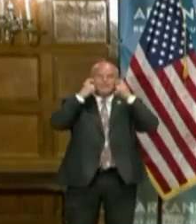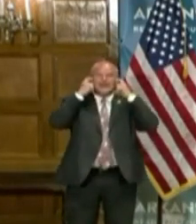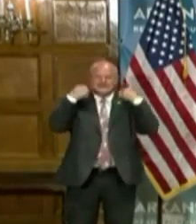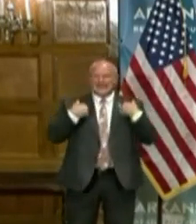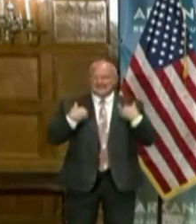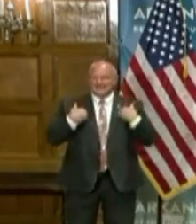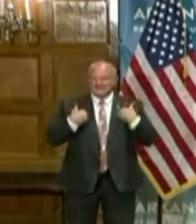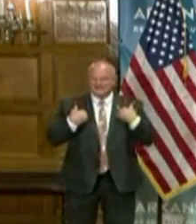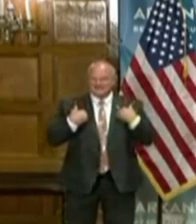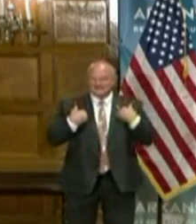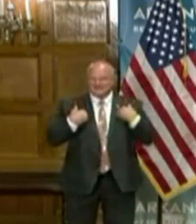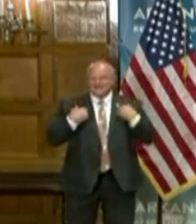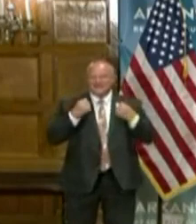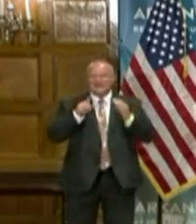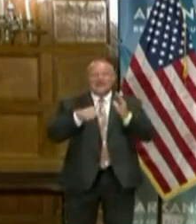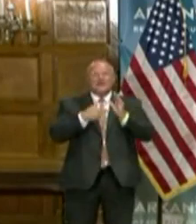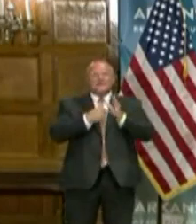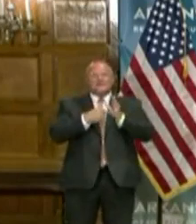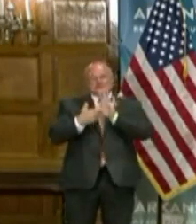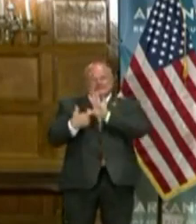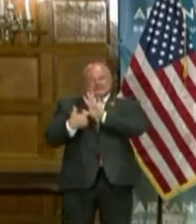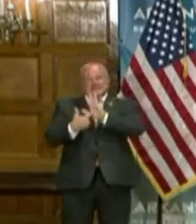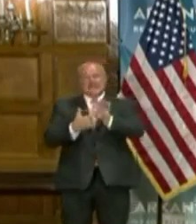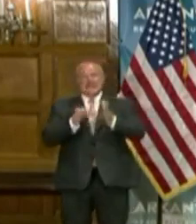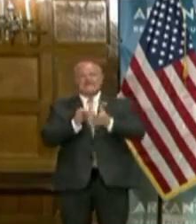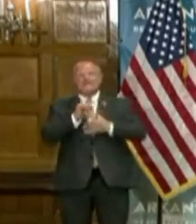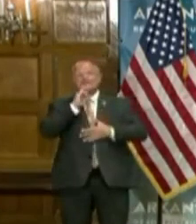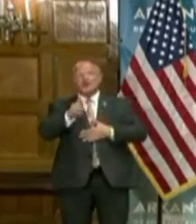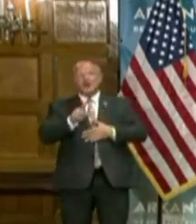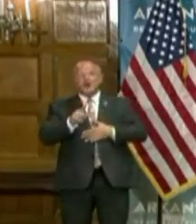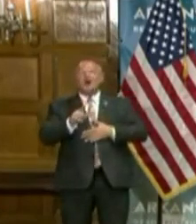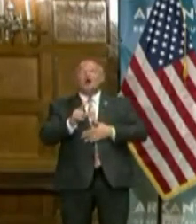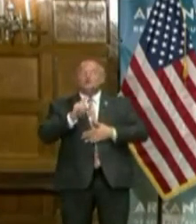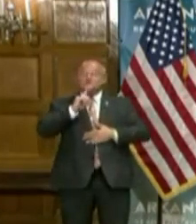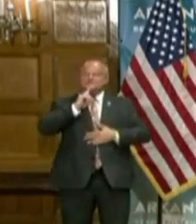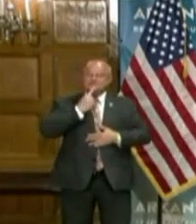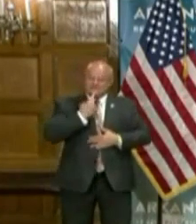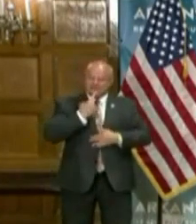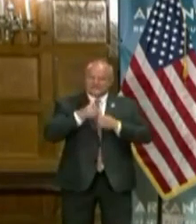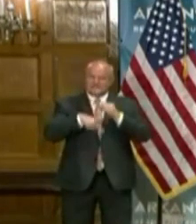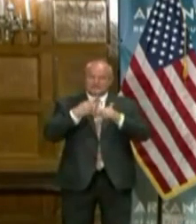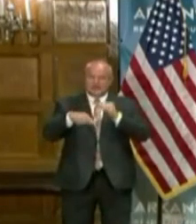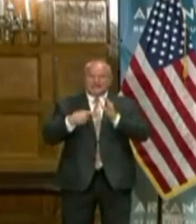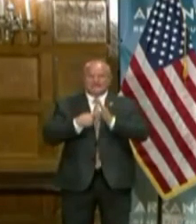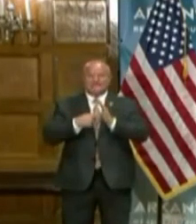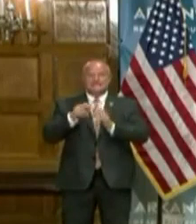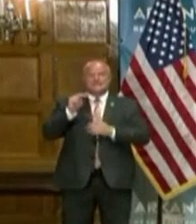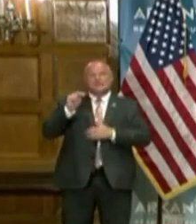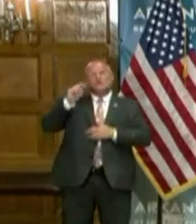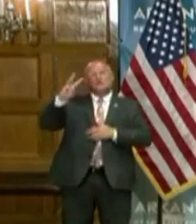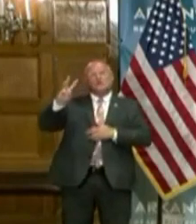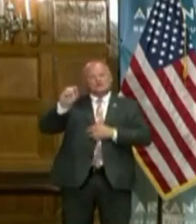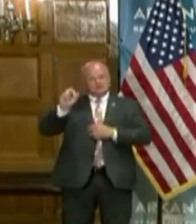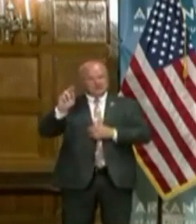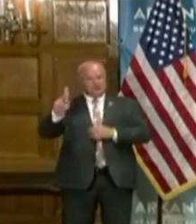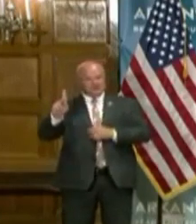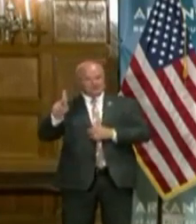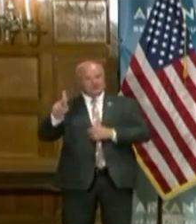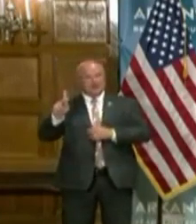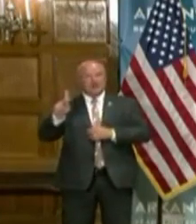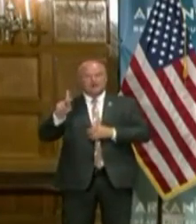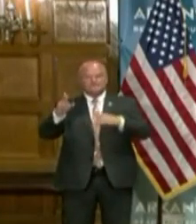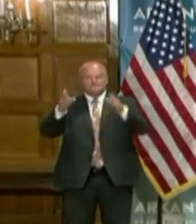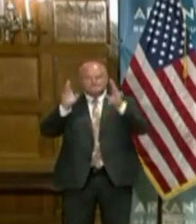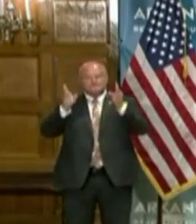on. And so this is an indication that they are taking this seriously in Benton County in Northwest Arkansas. It's got